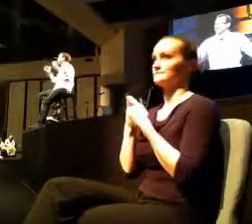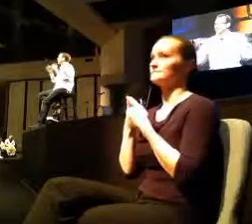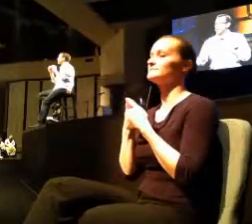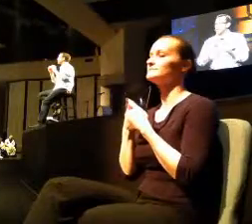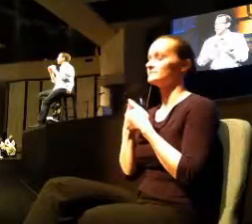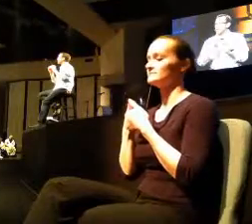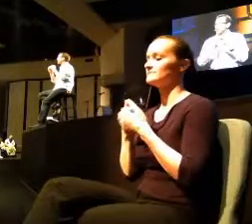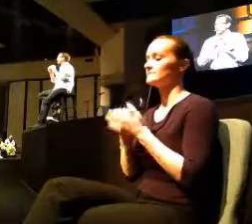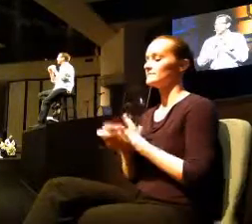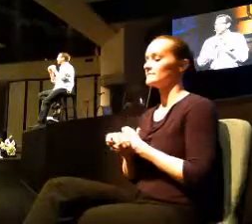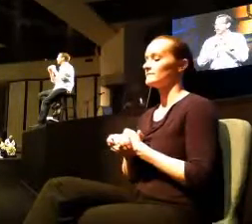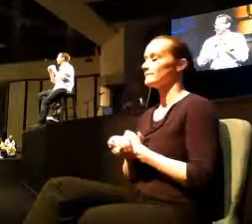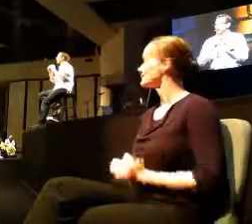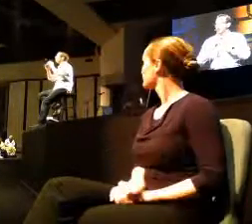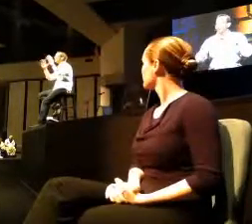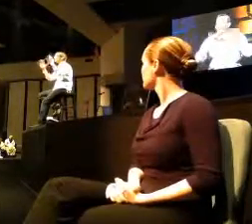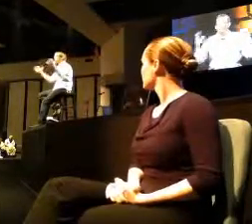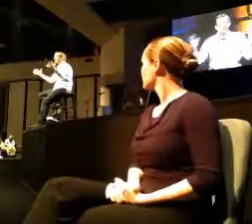ever-increasing